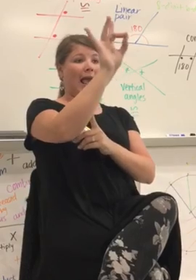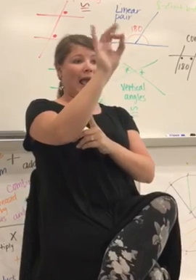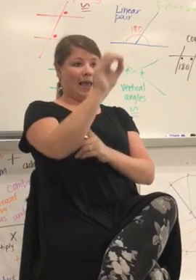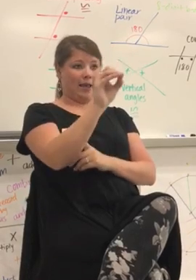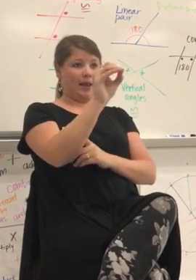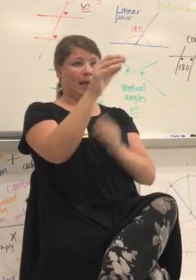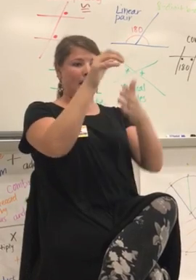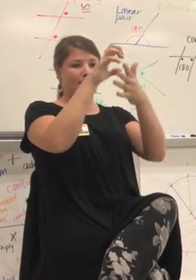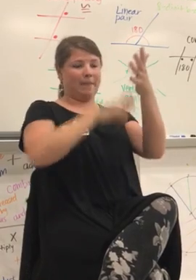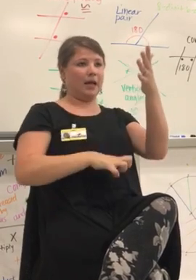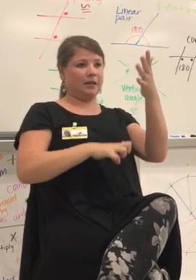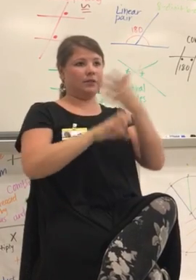Trey, what'd you get?